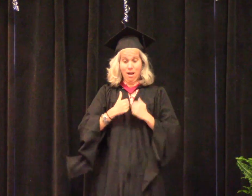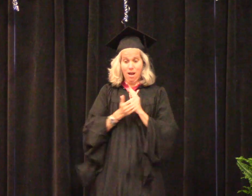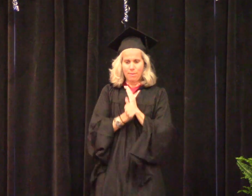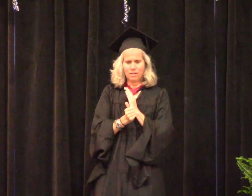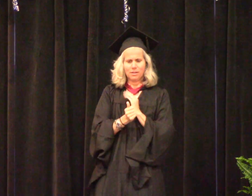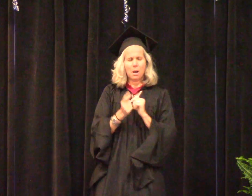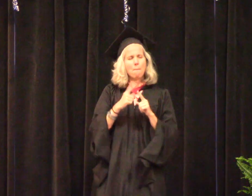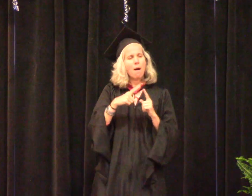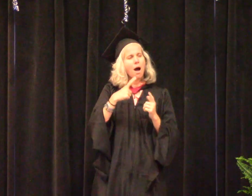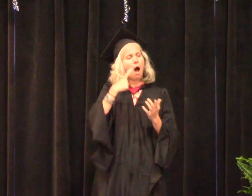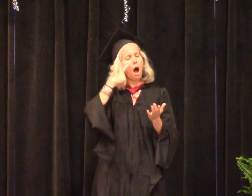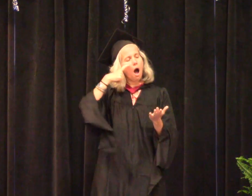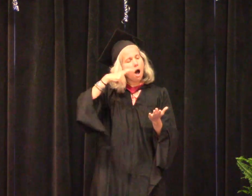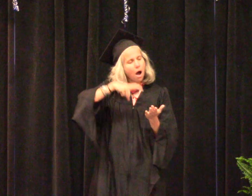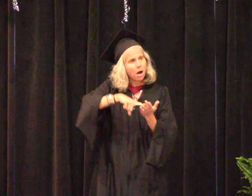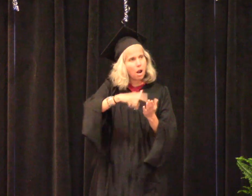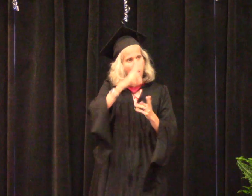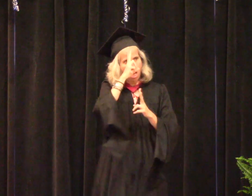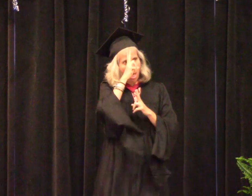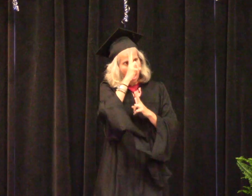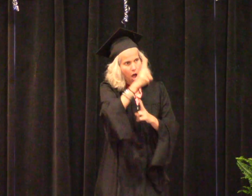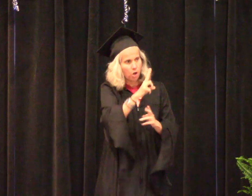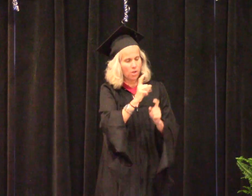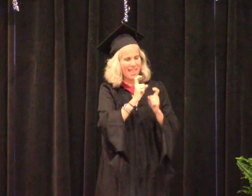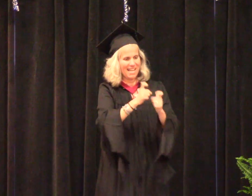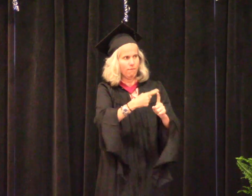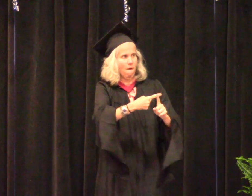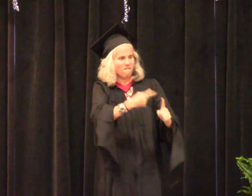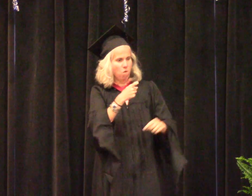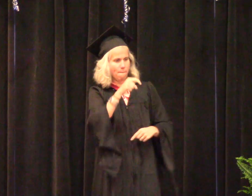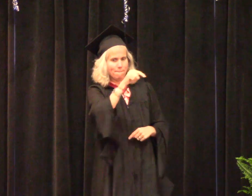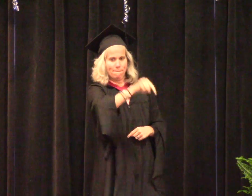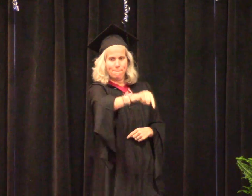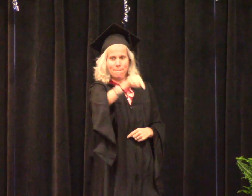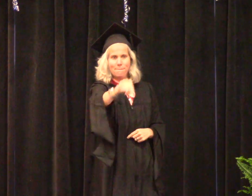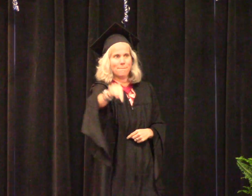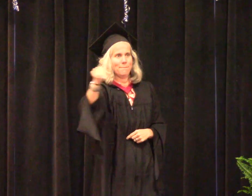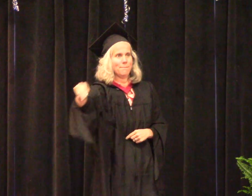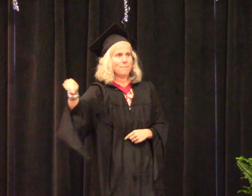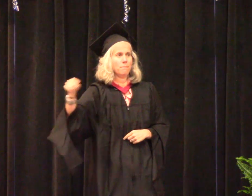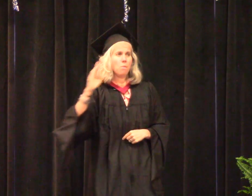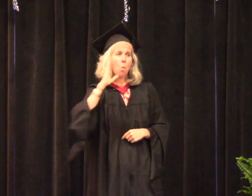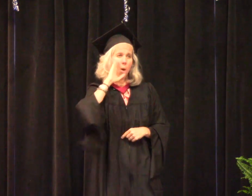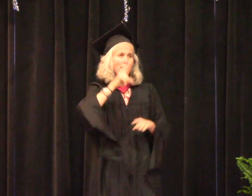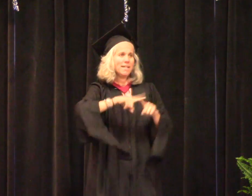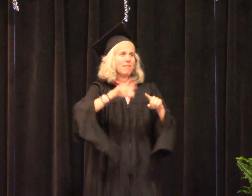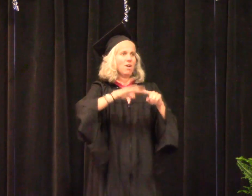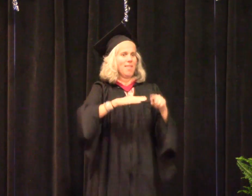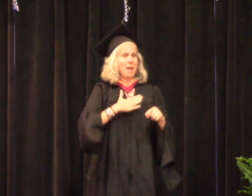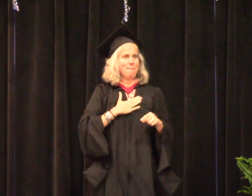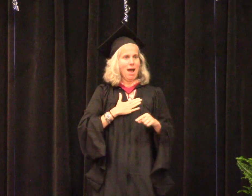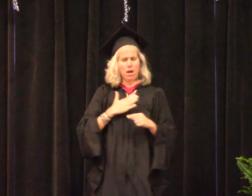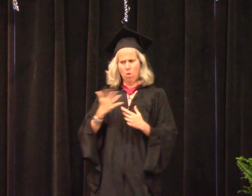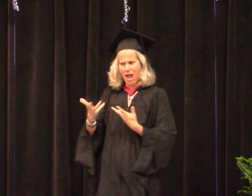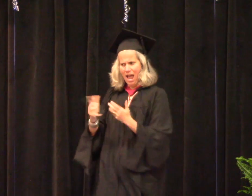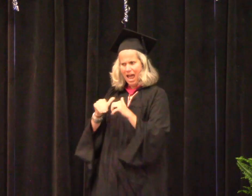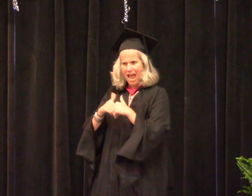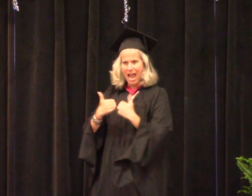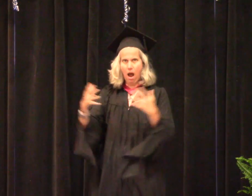So you, as young adults, need to figure out what it is your competence can contribute to the neighborhood and world